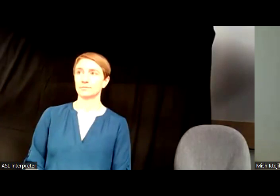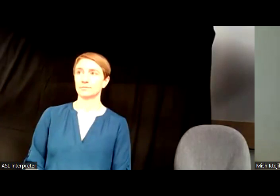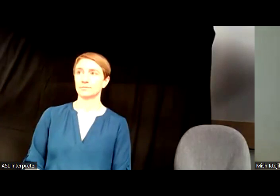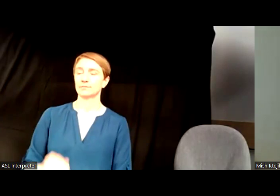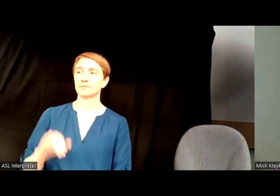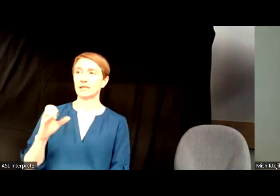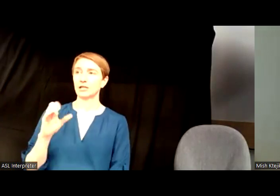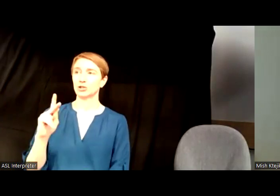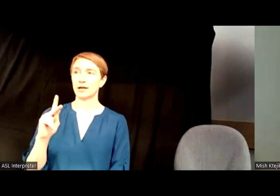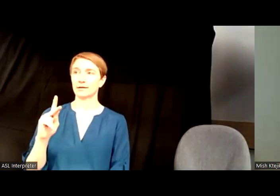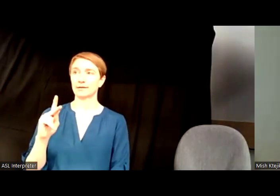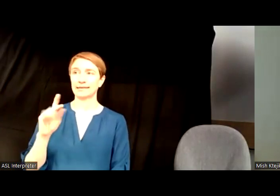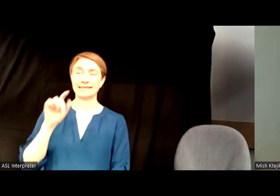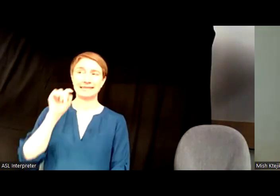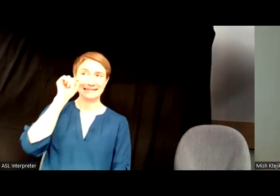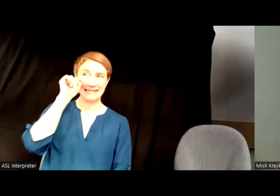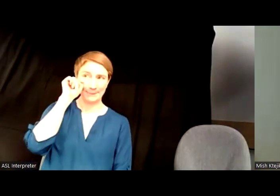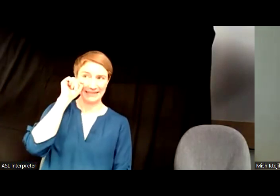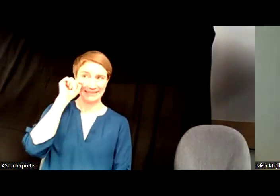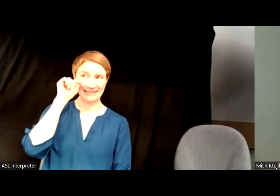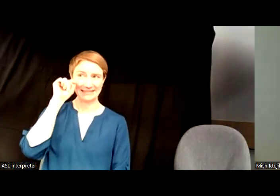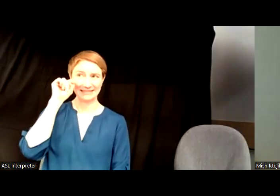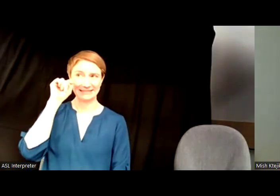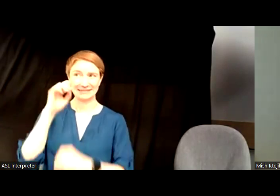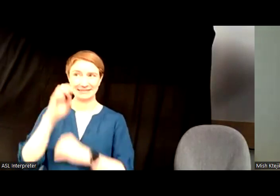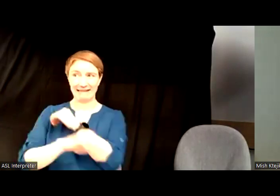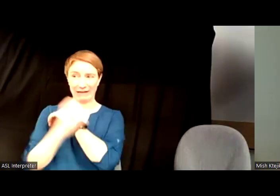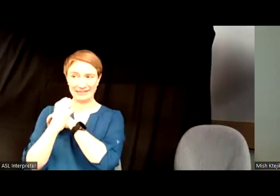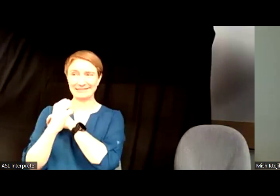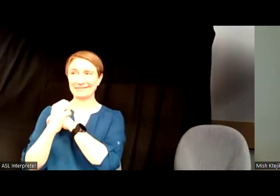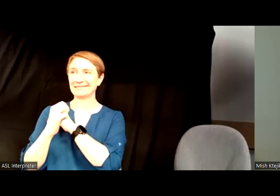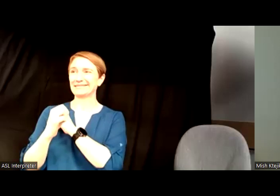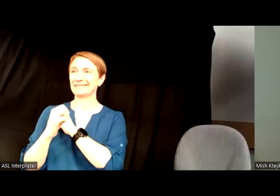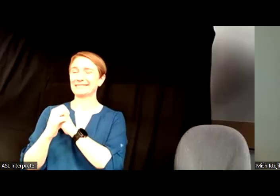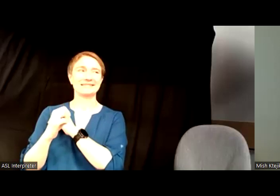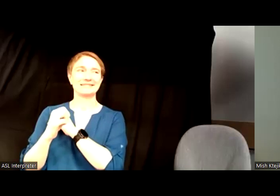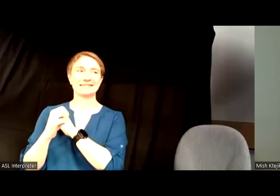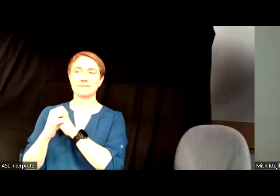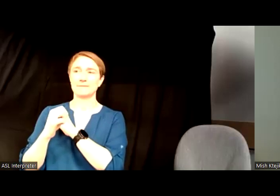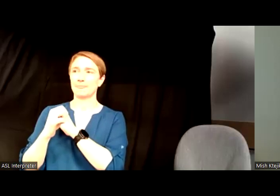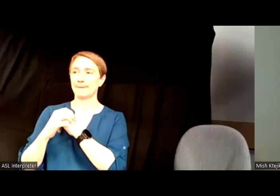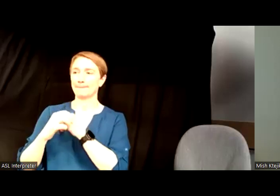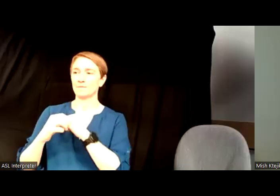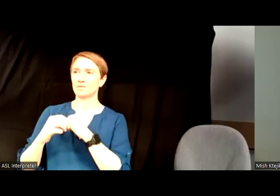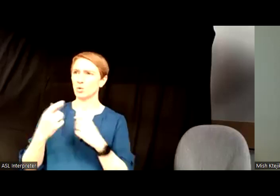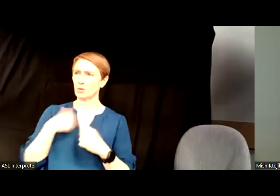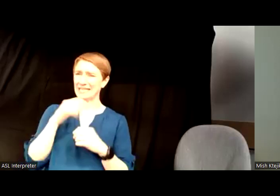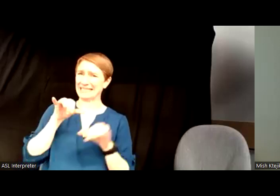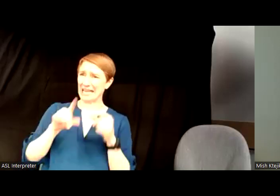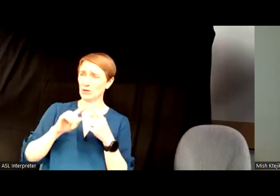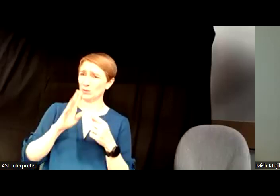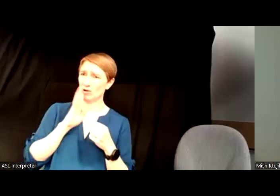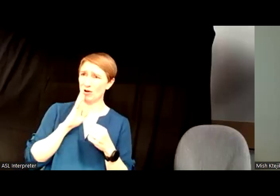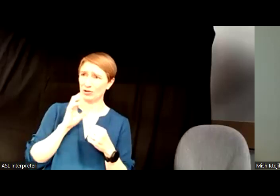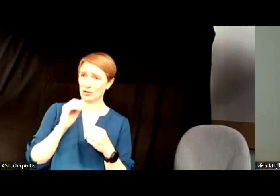Tammy has her hand raised, so does Eric. Jack, this is, I think Tammy was first. You know, I have to stay and talk, right? So they can hear